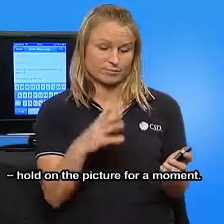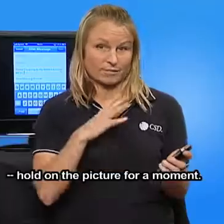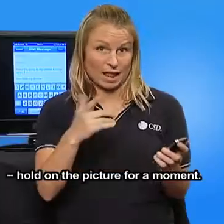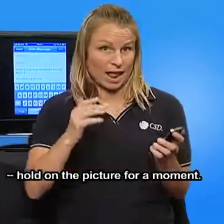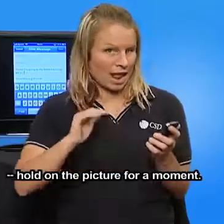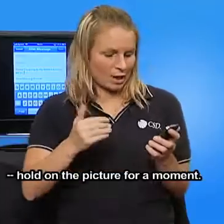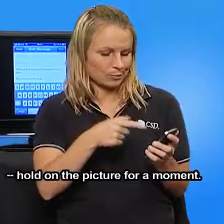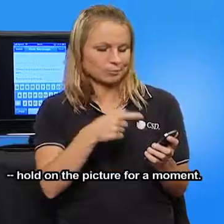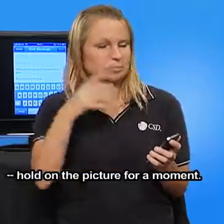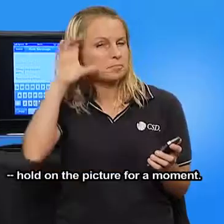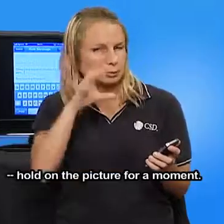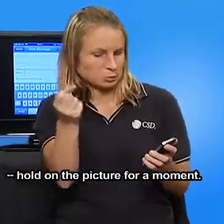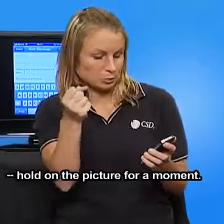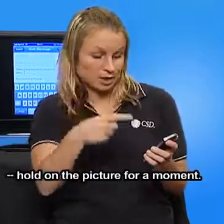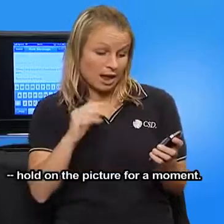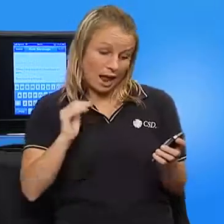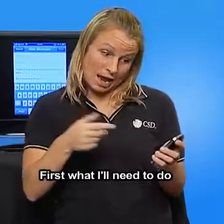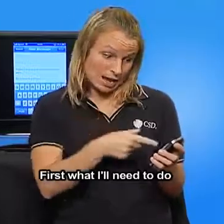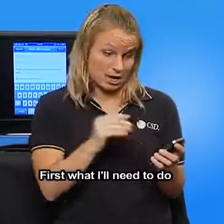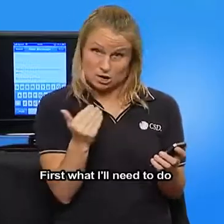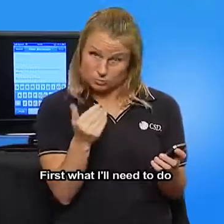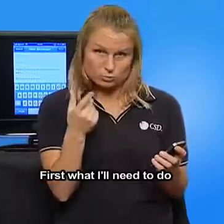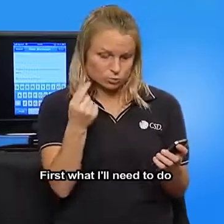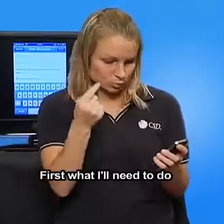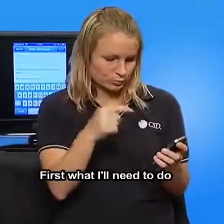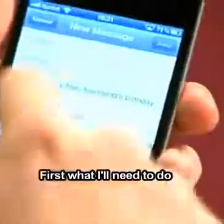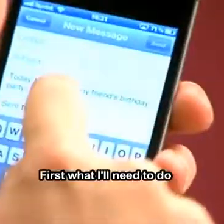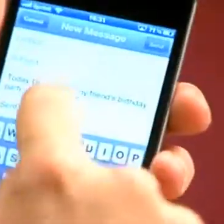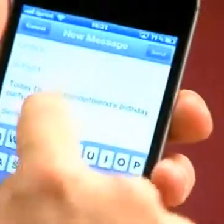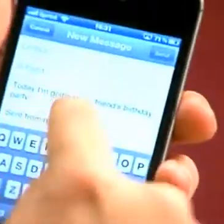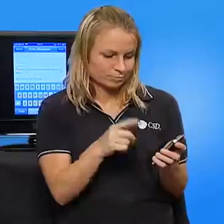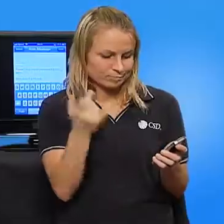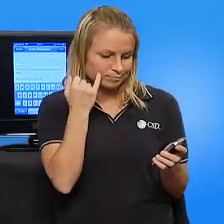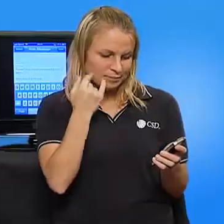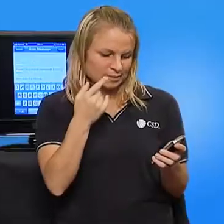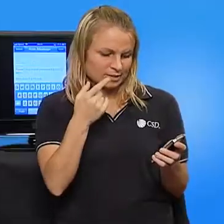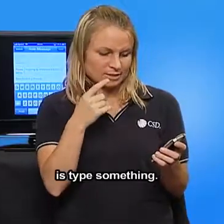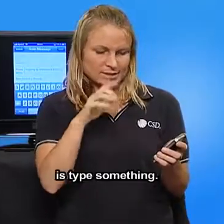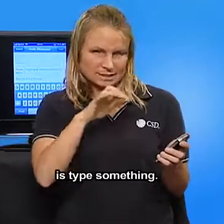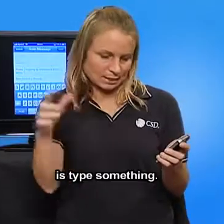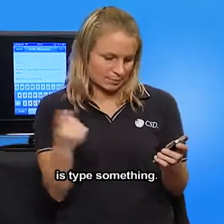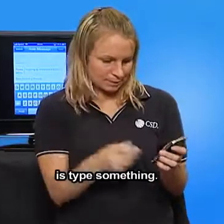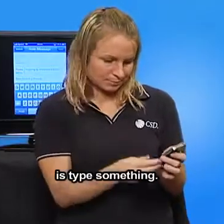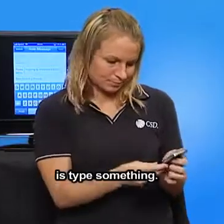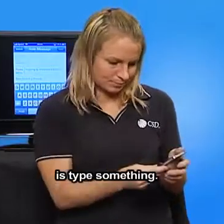hold on the picture idea for a moment. First, what I'll need to do is type something.